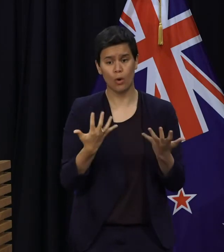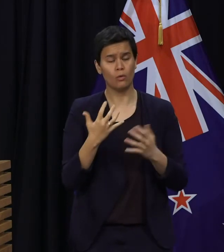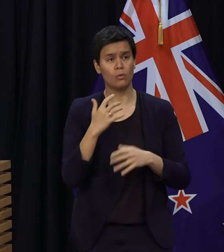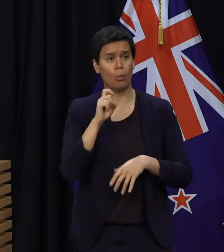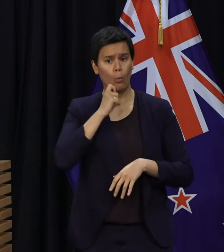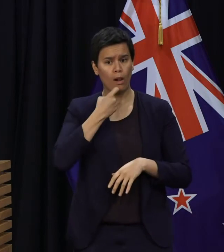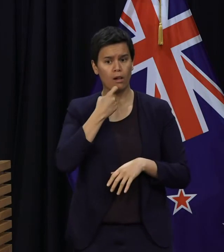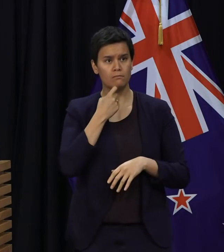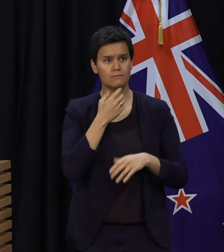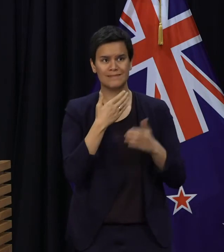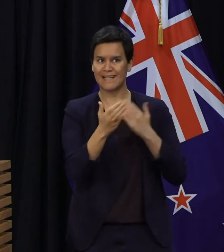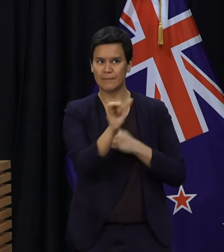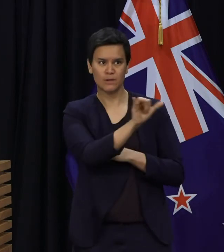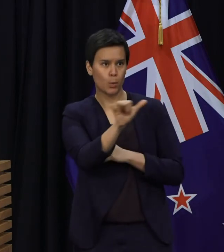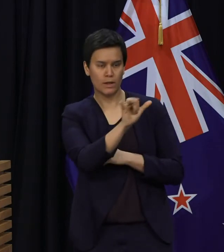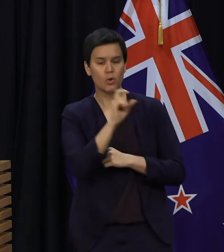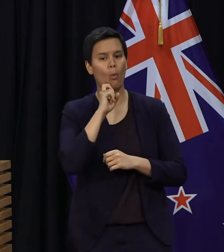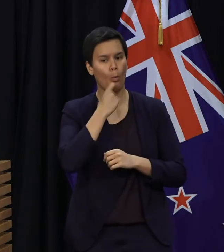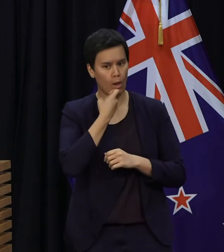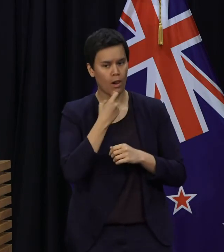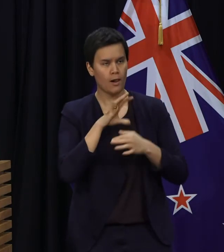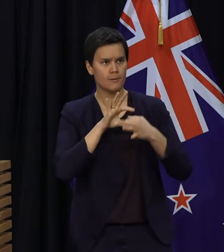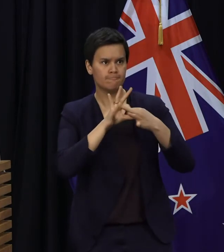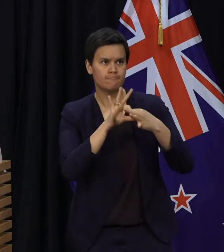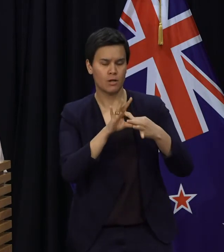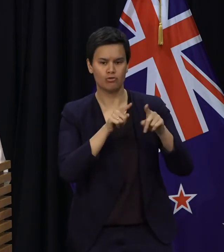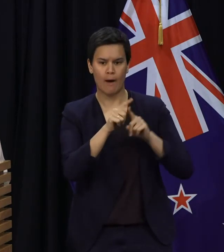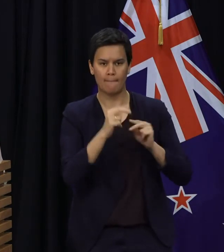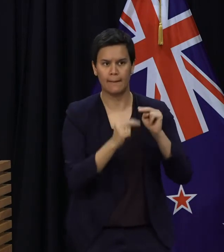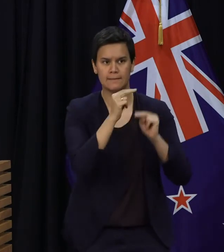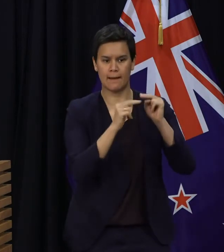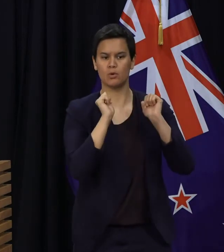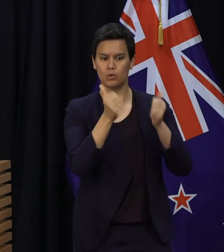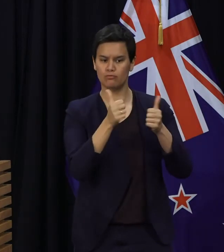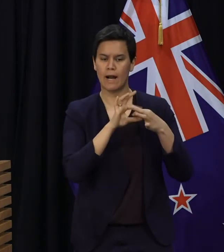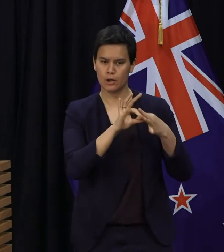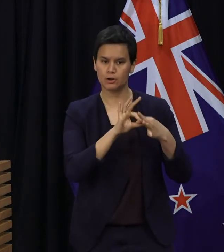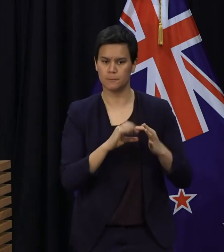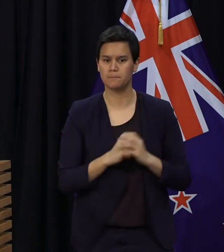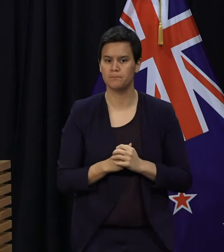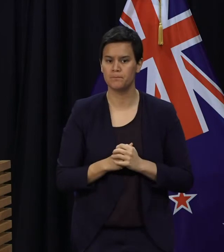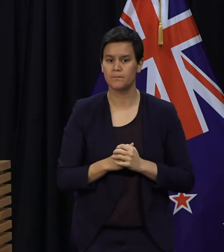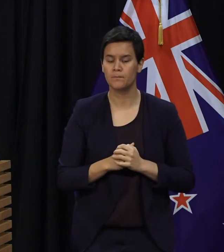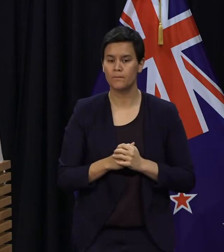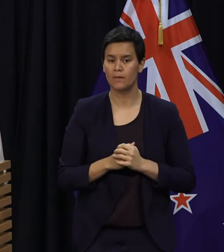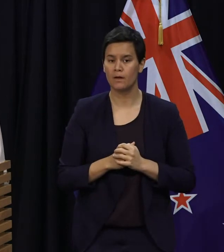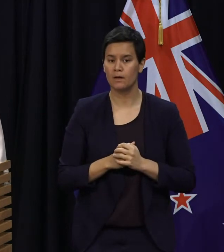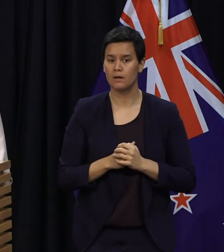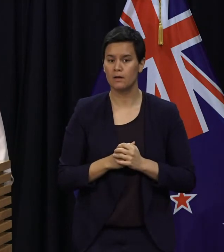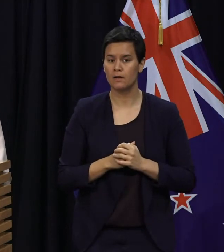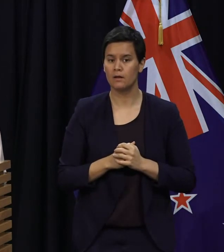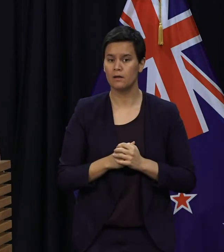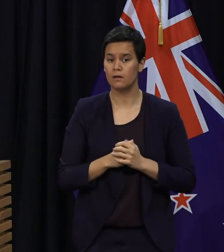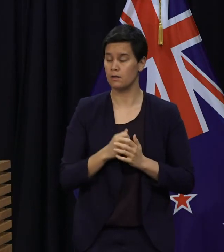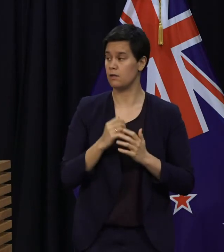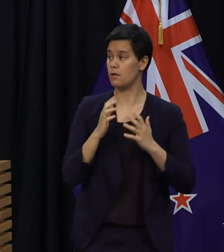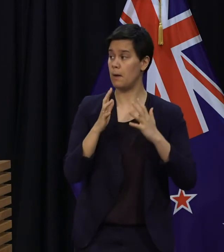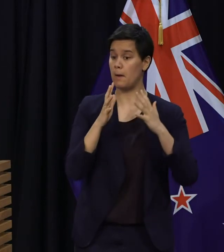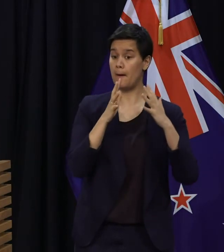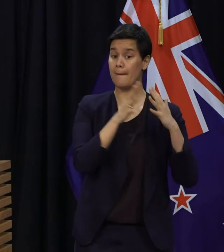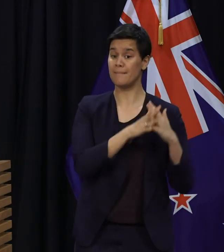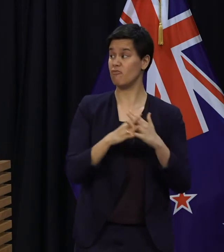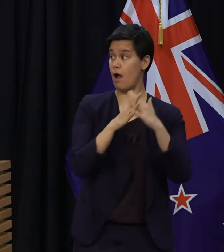that relationship, and I'm certain either way it will be a positive one. So what do you make of the USA withdrawing from the Paris